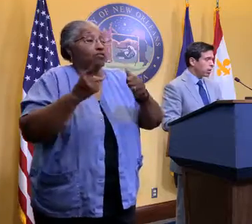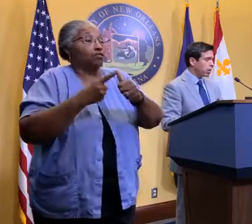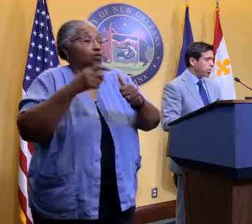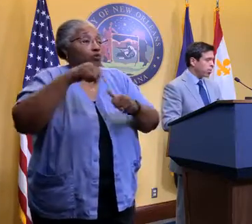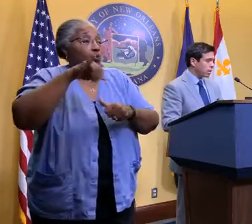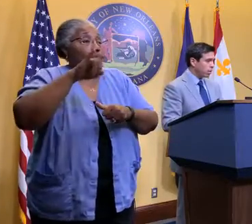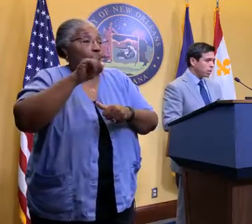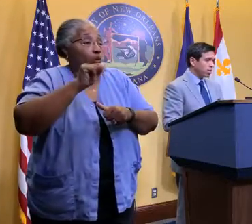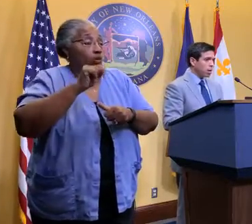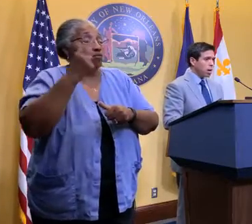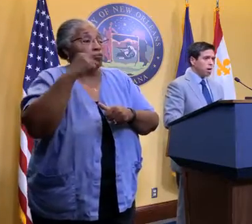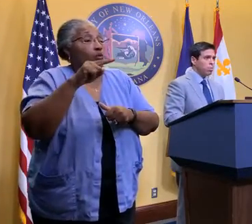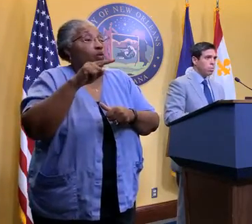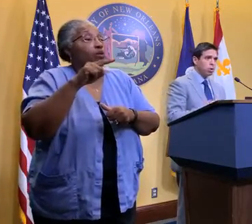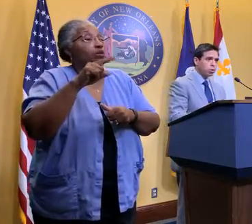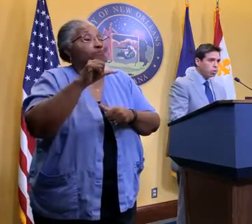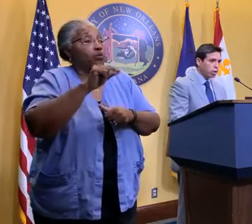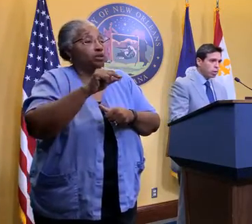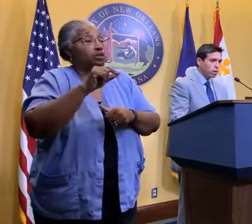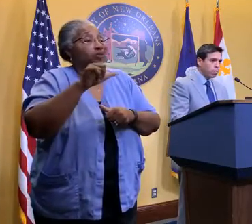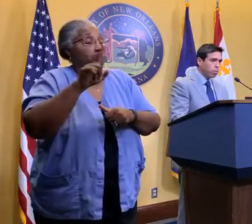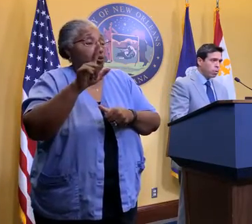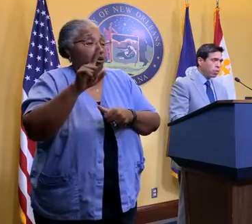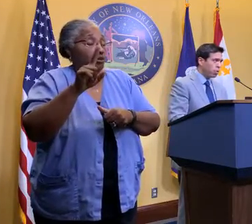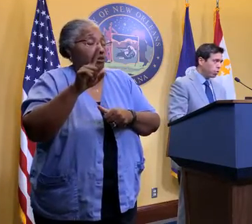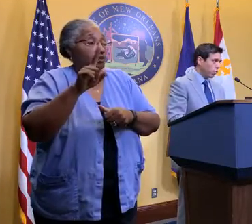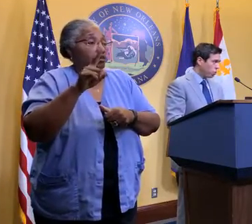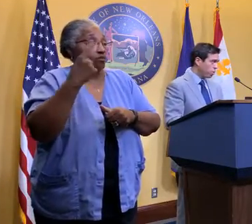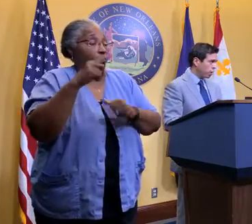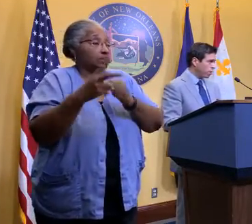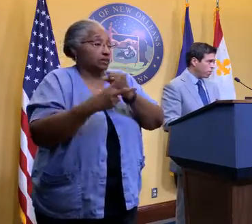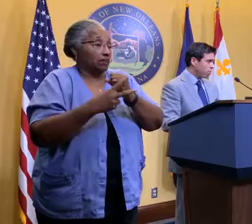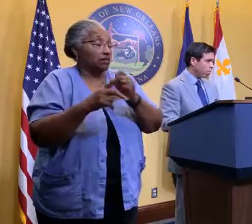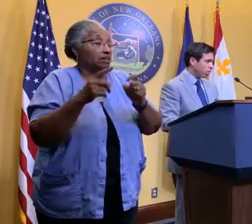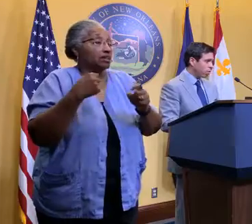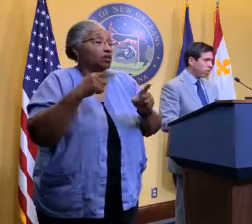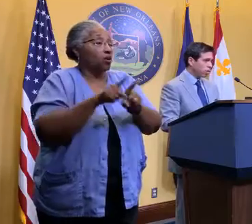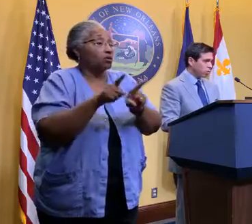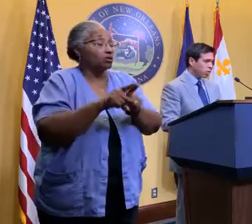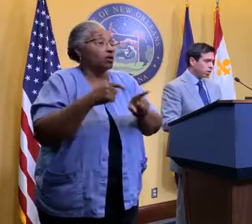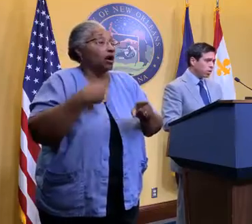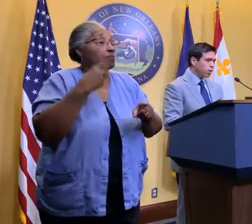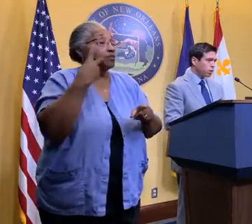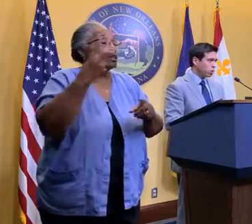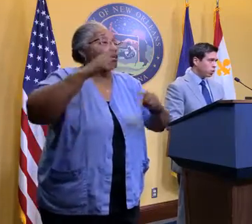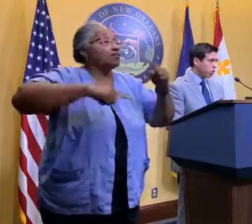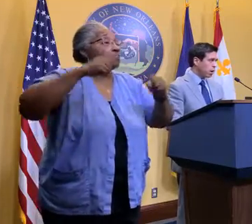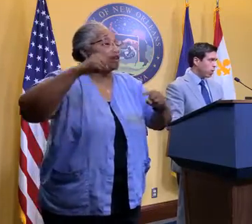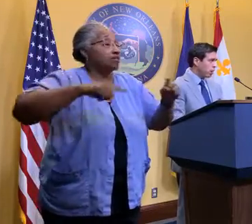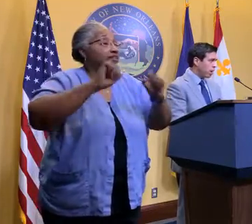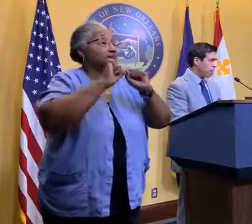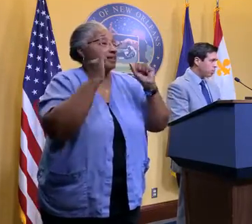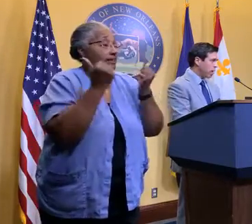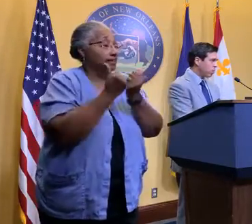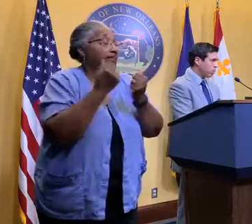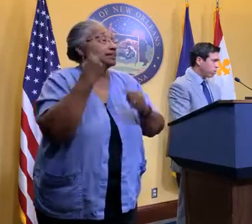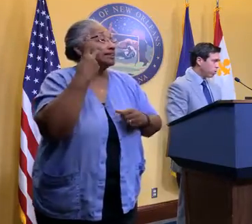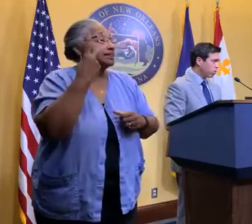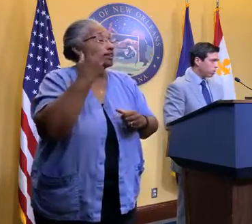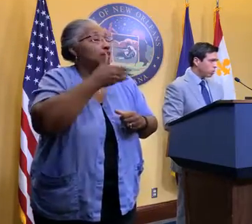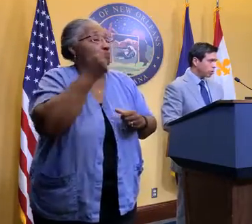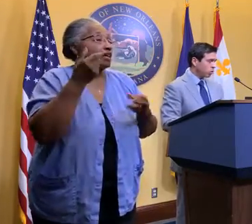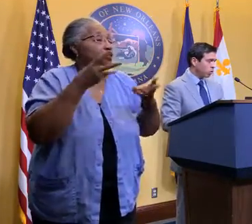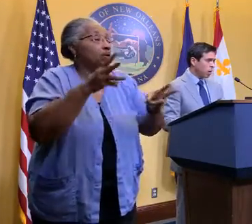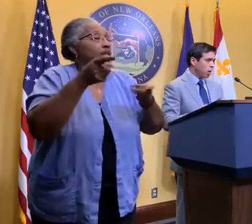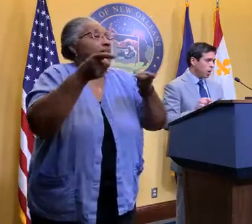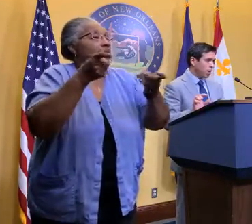2021 savings. I'm also looking at both the attrition savings for our various agencies to determine how to best manage